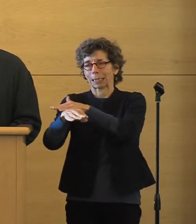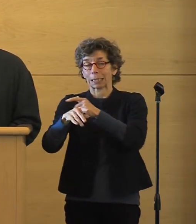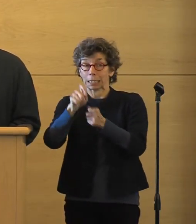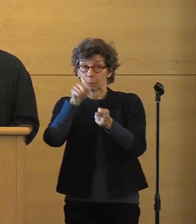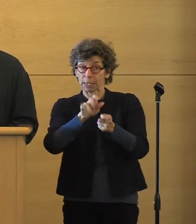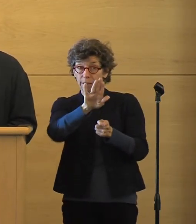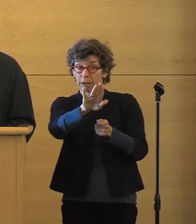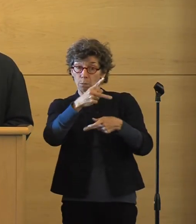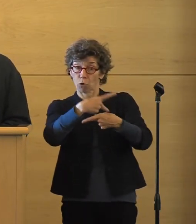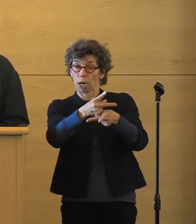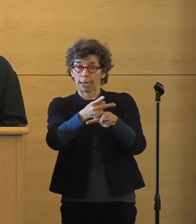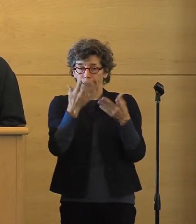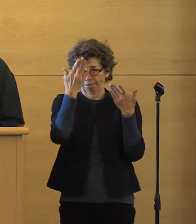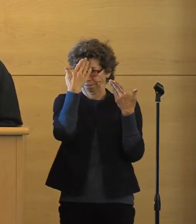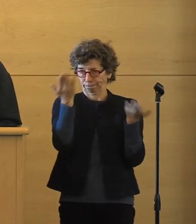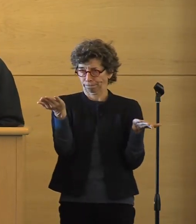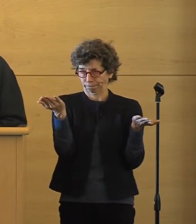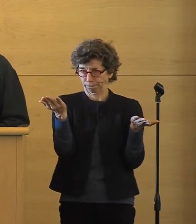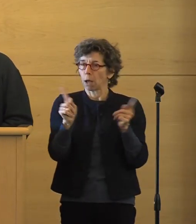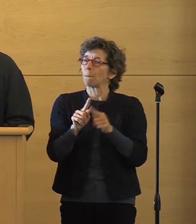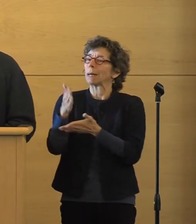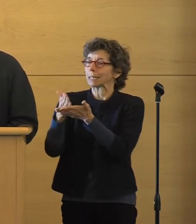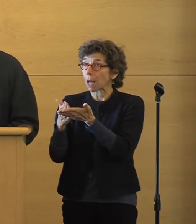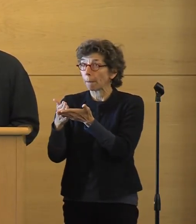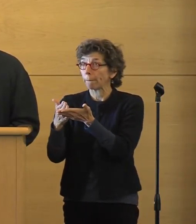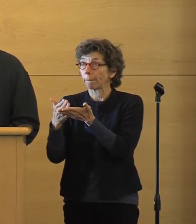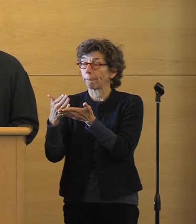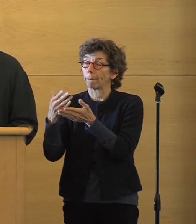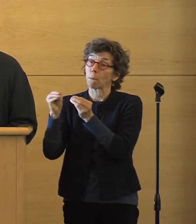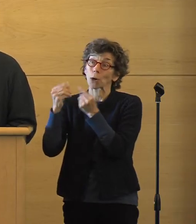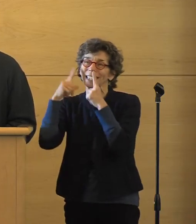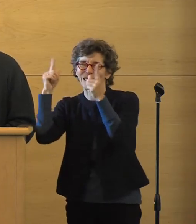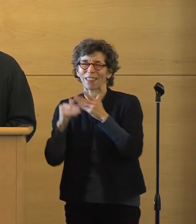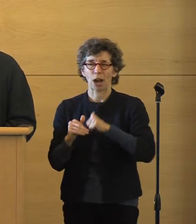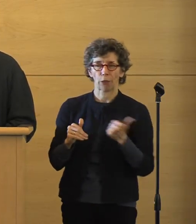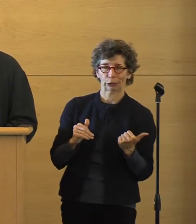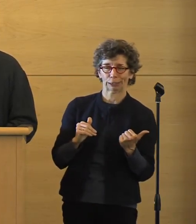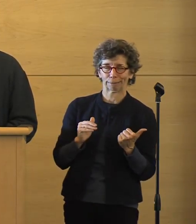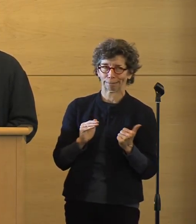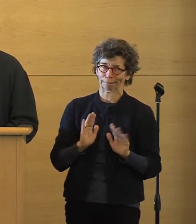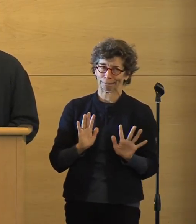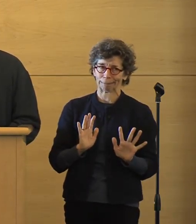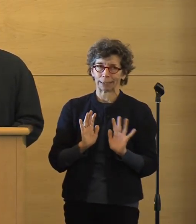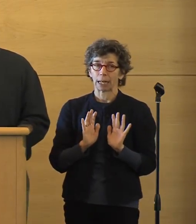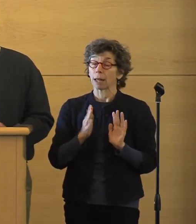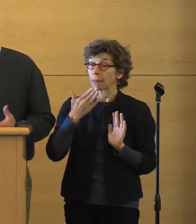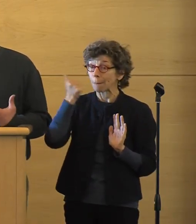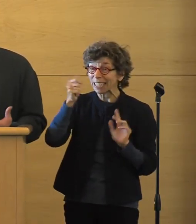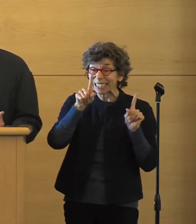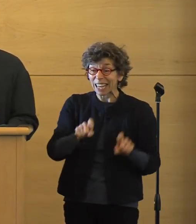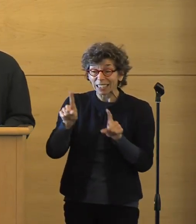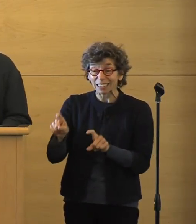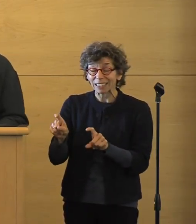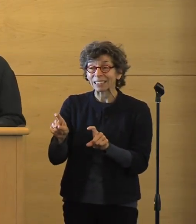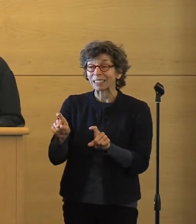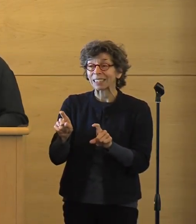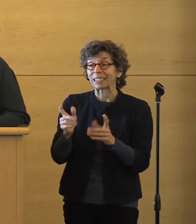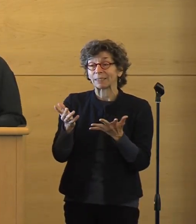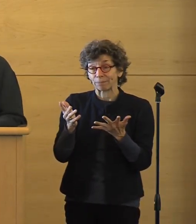ideally, you would just do whatever you do to create your web page, and the tool that you're using would create an accessible web page. So